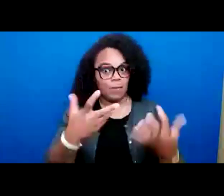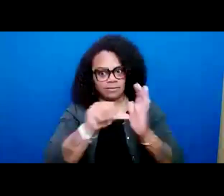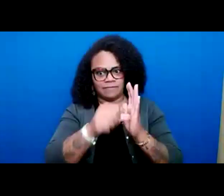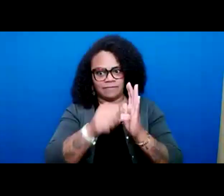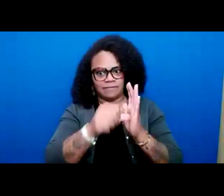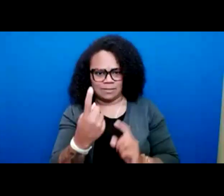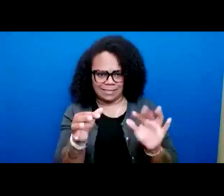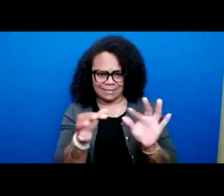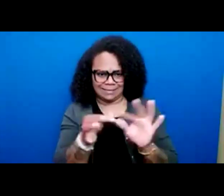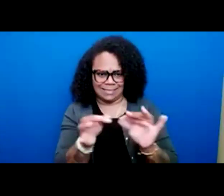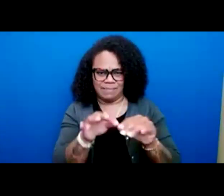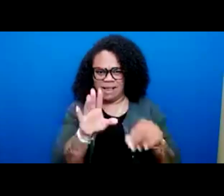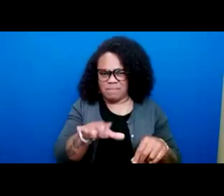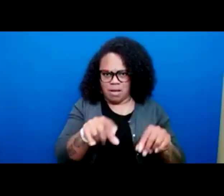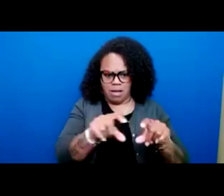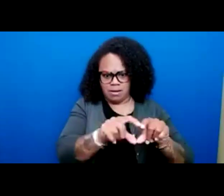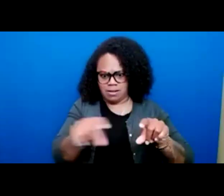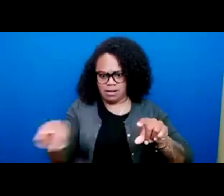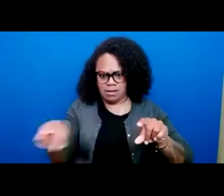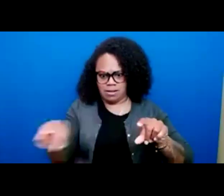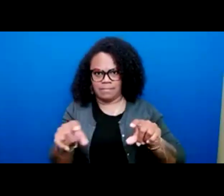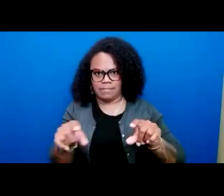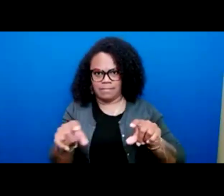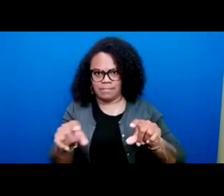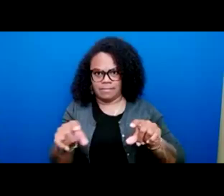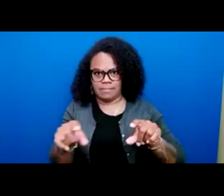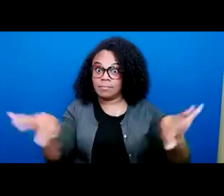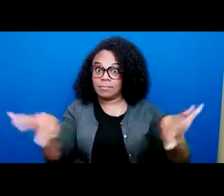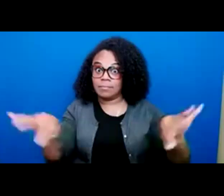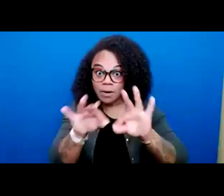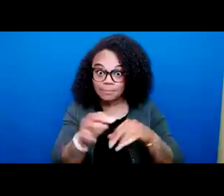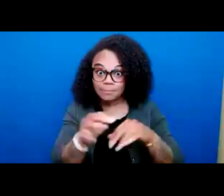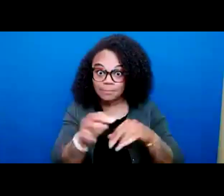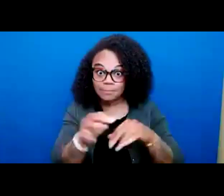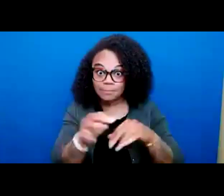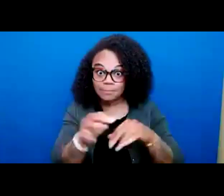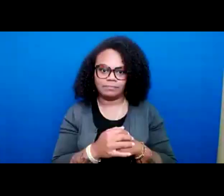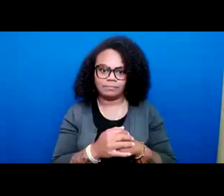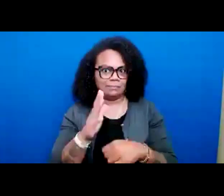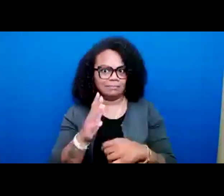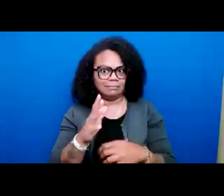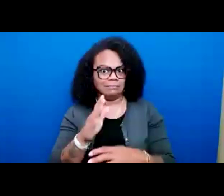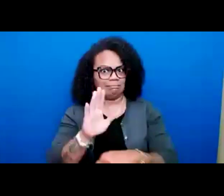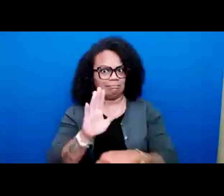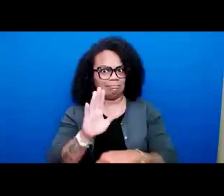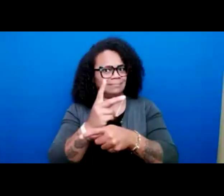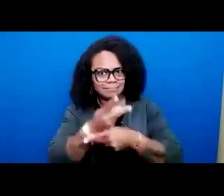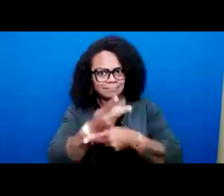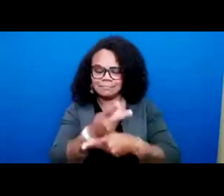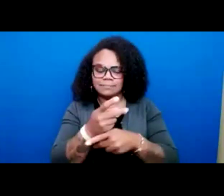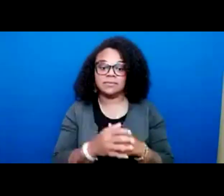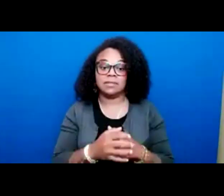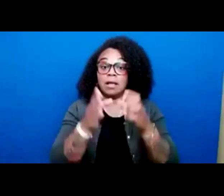at the bottom of this slide that's very important. It's a sort of a point of caution, and that is a person